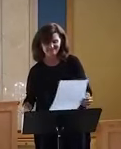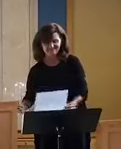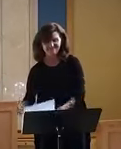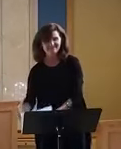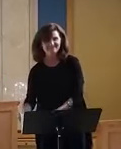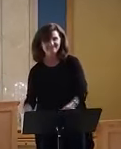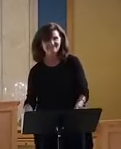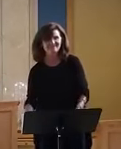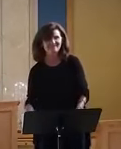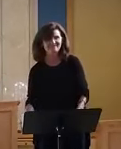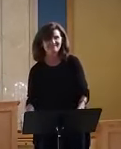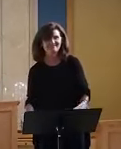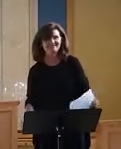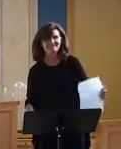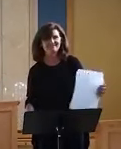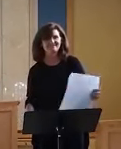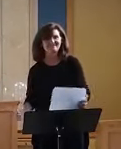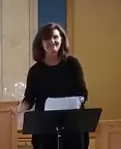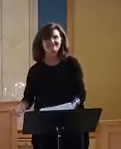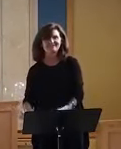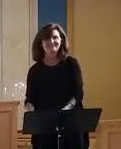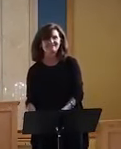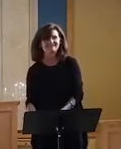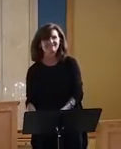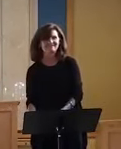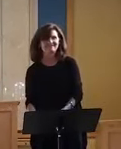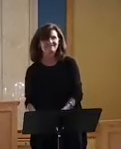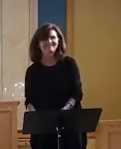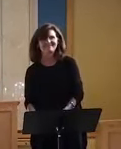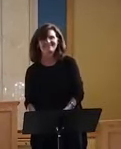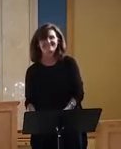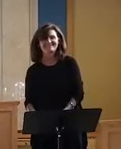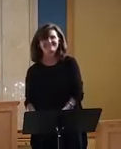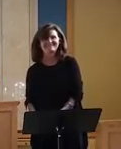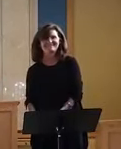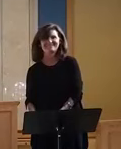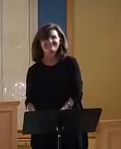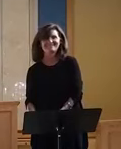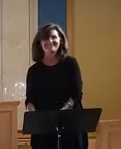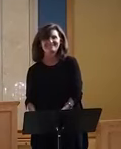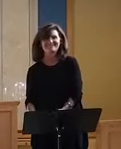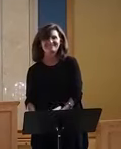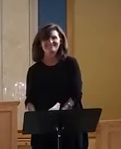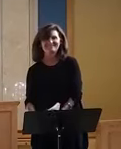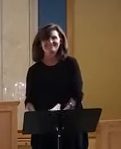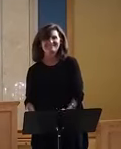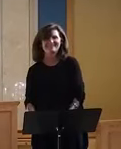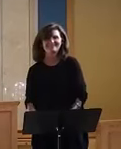Mm-hmm.